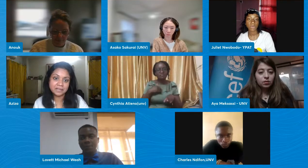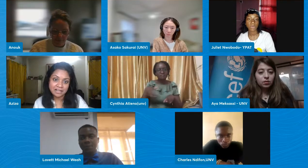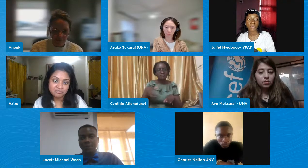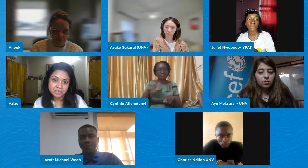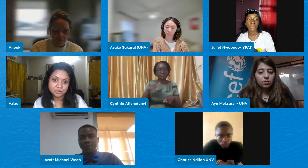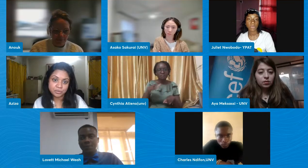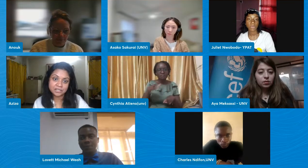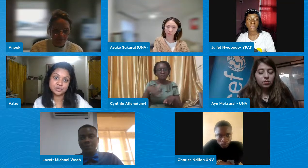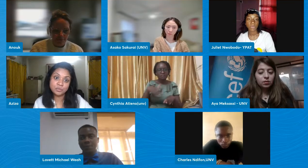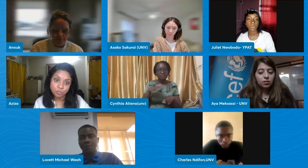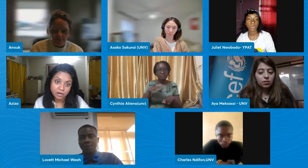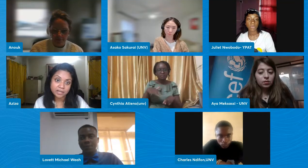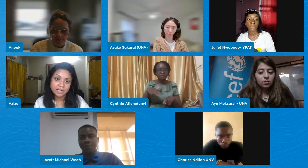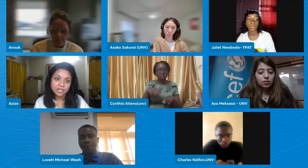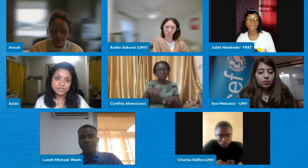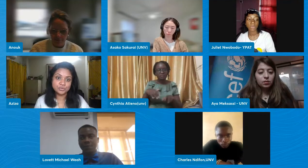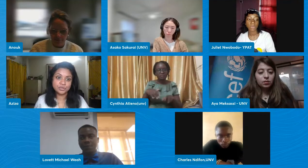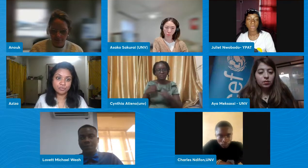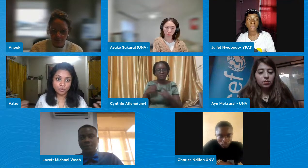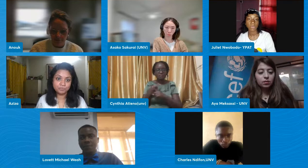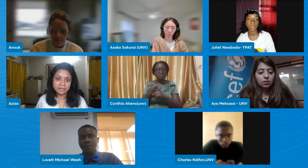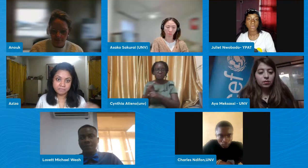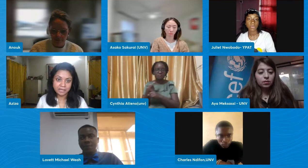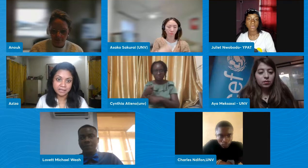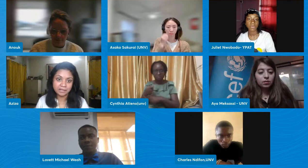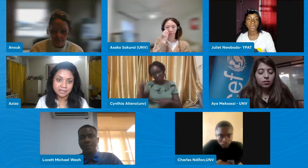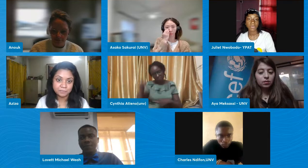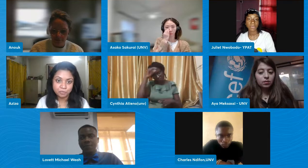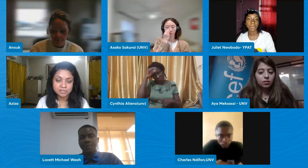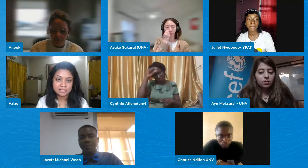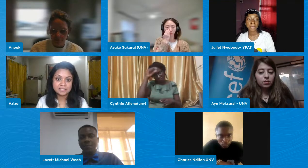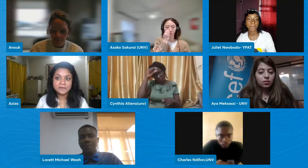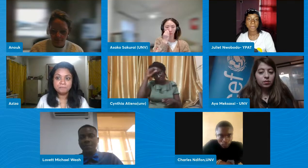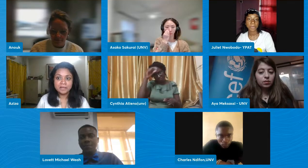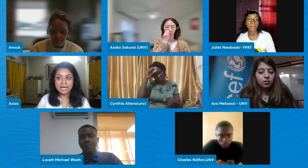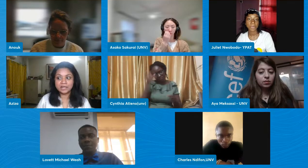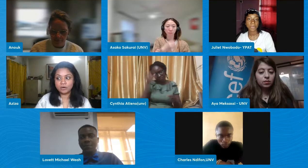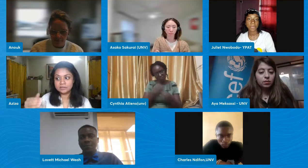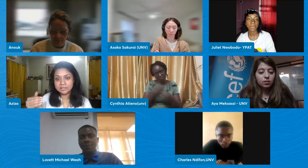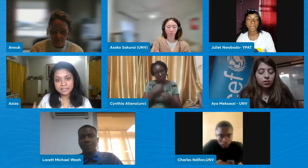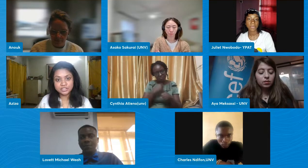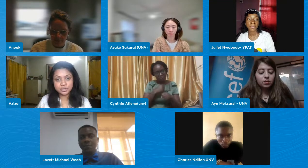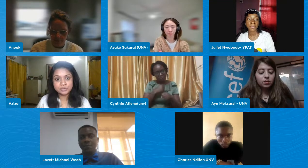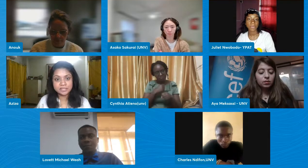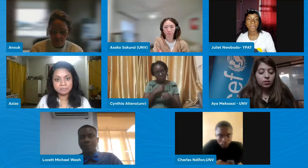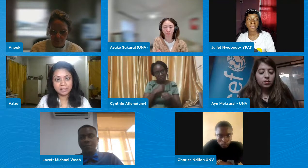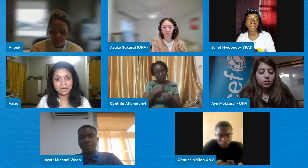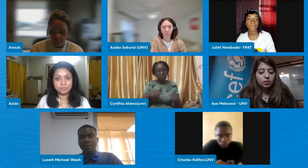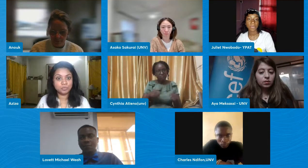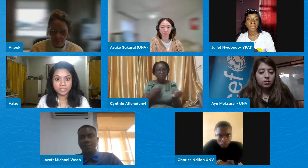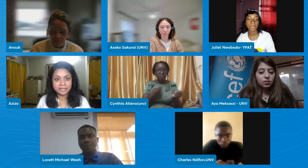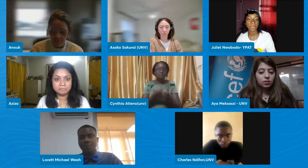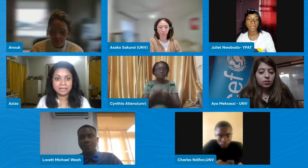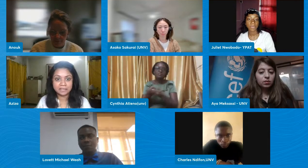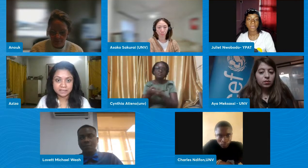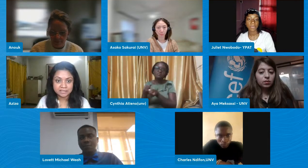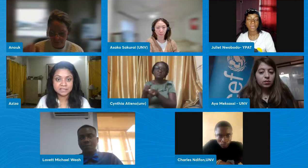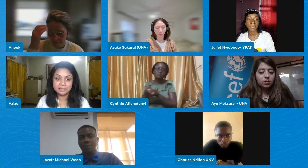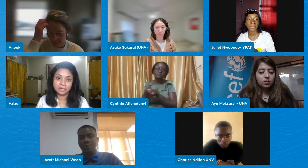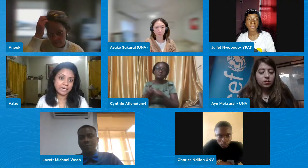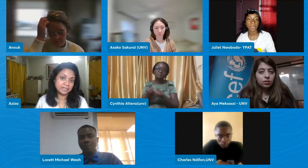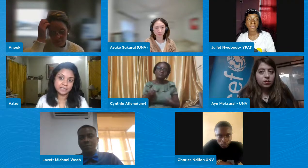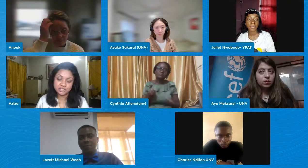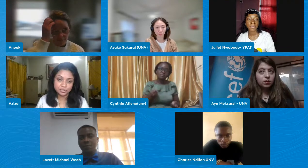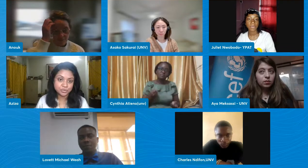departments from the government who actually work to rope them in the process. And all the NGOs that work in